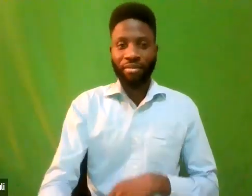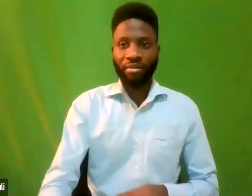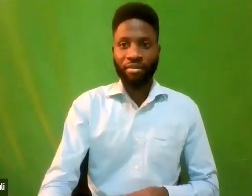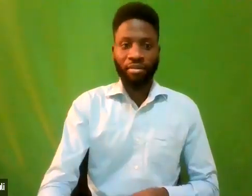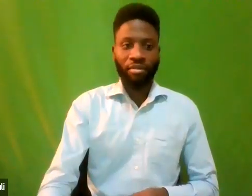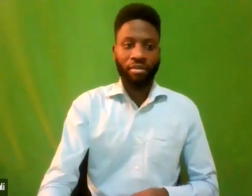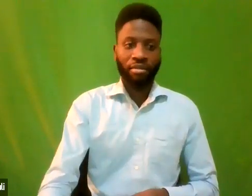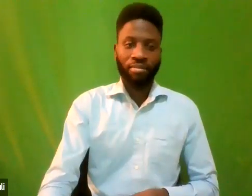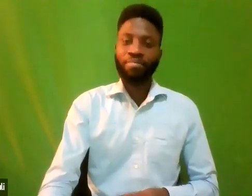Yes. That's okay?